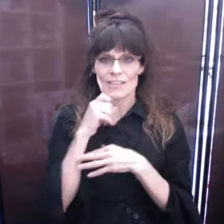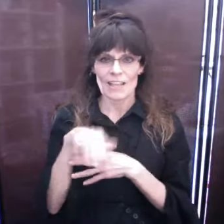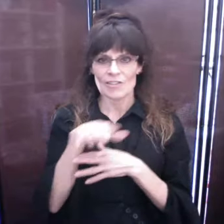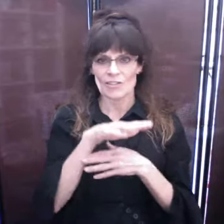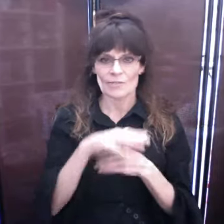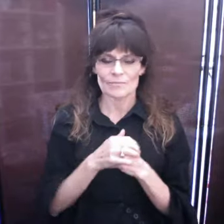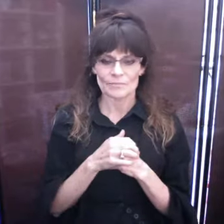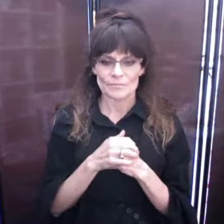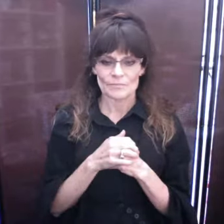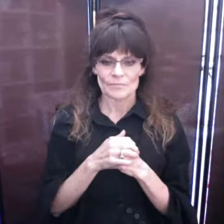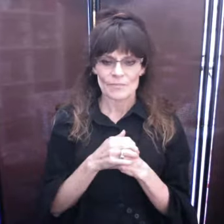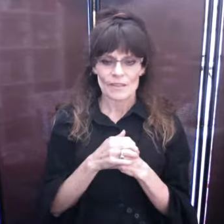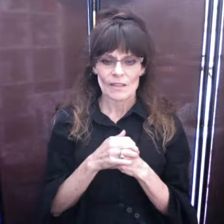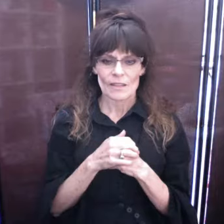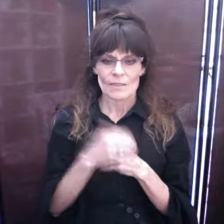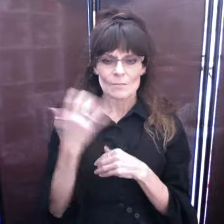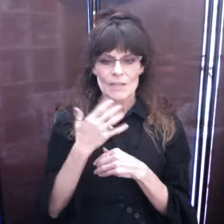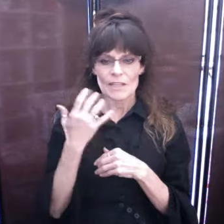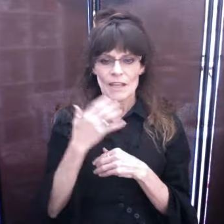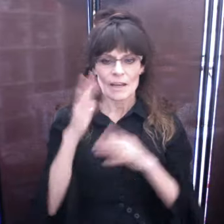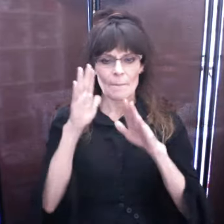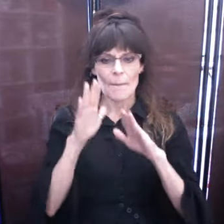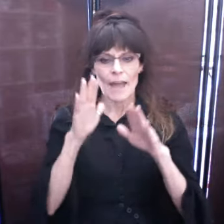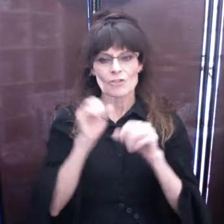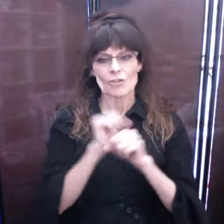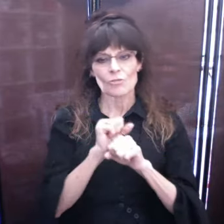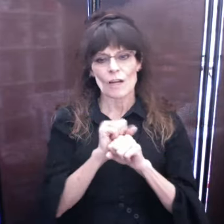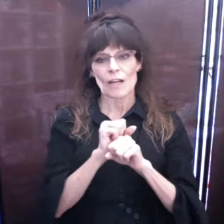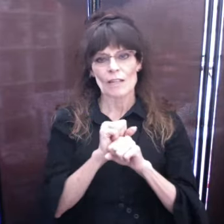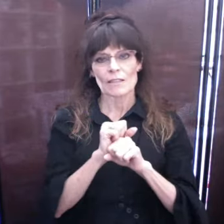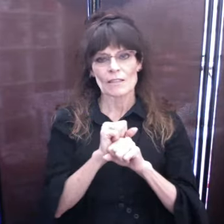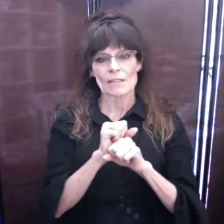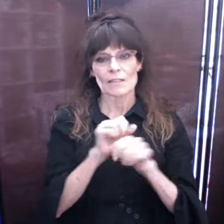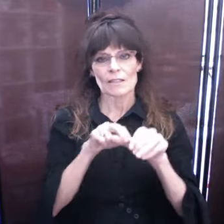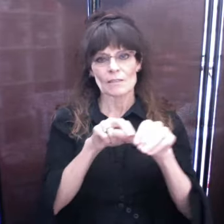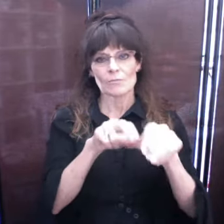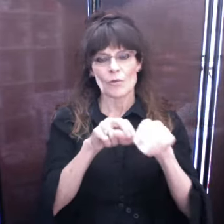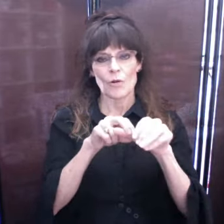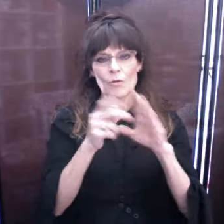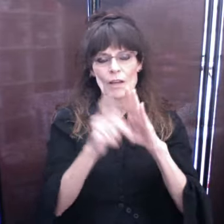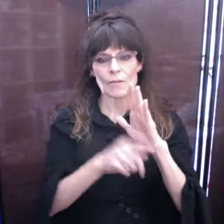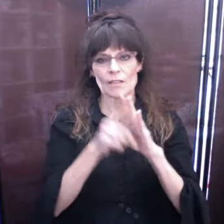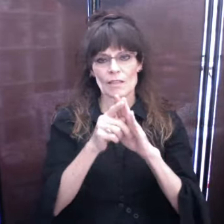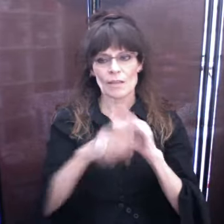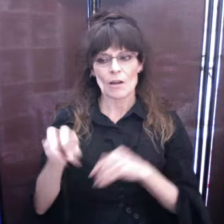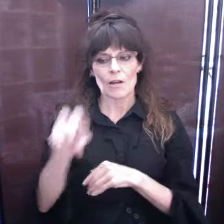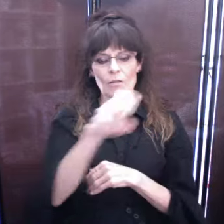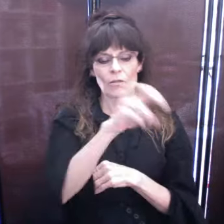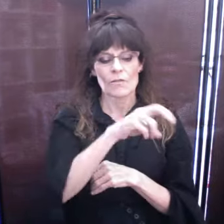it's just been a magical ride. This program has taken me all all over the continental US. I was always a